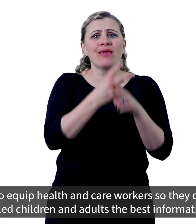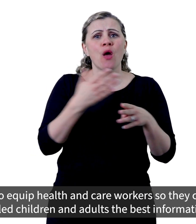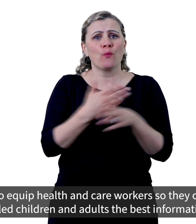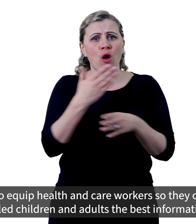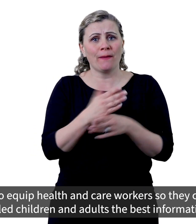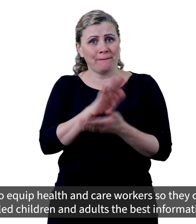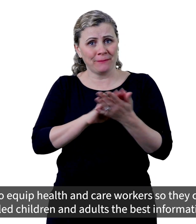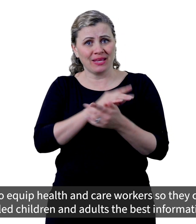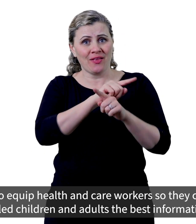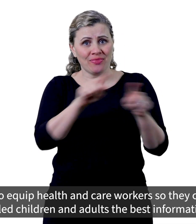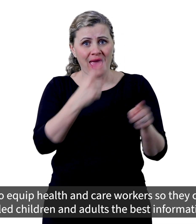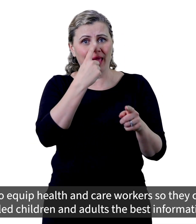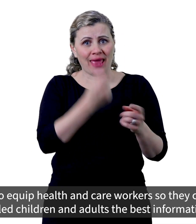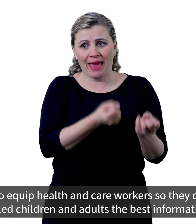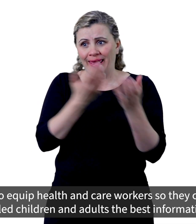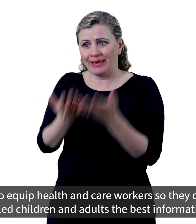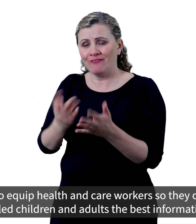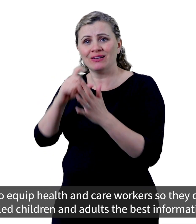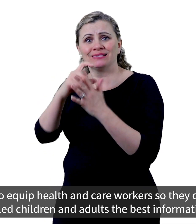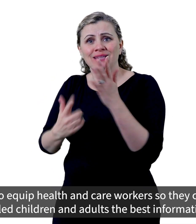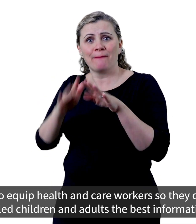disabled children and adults the best information